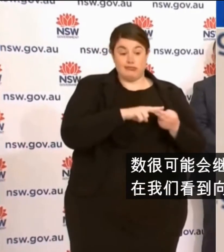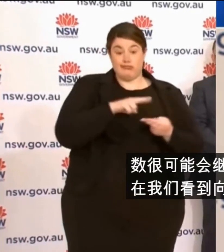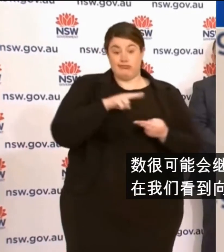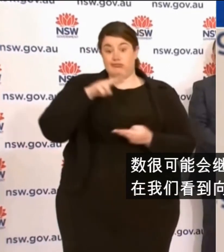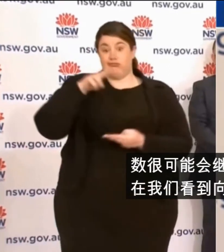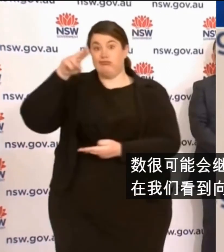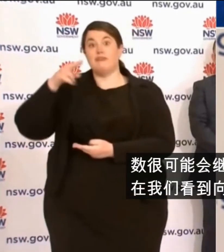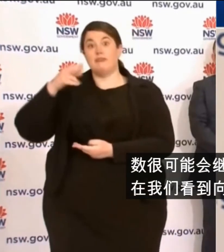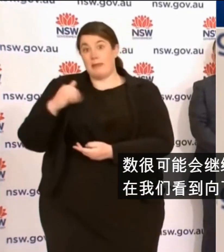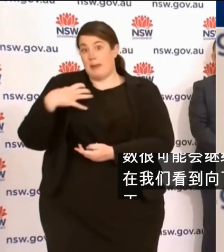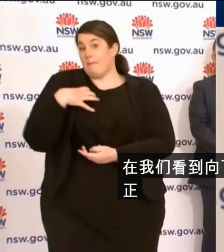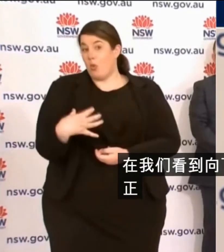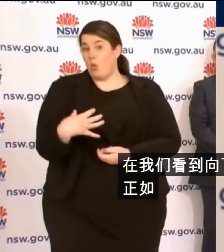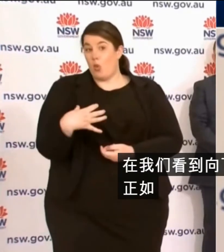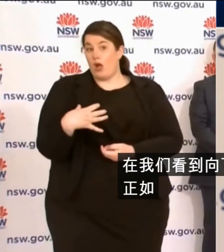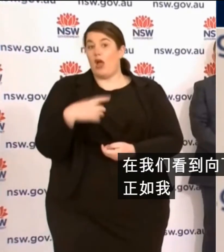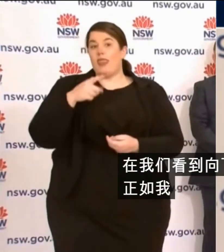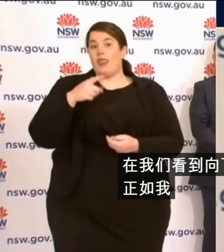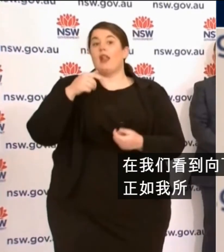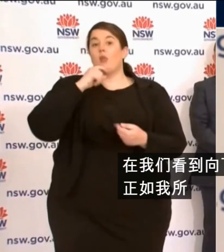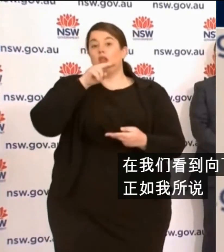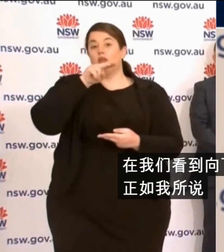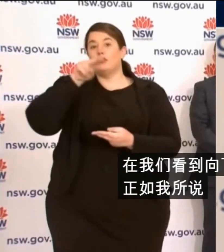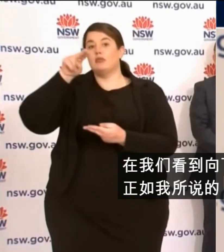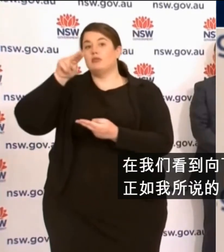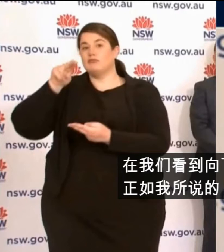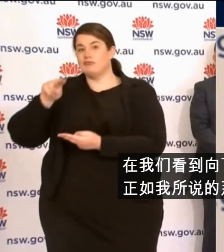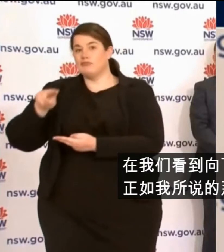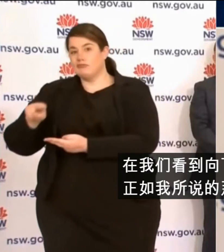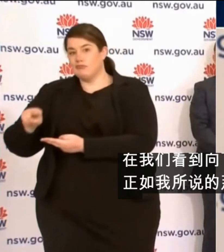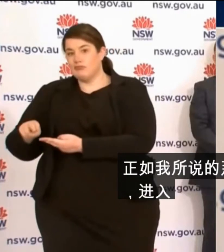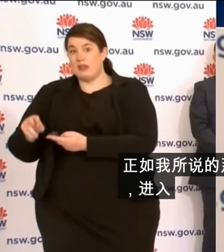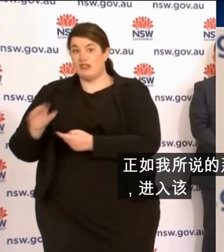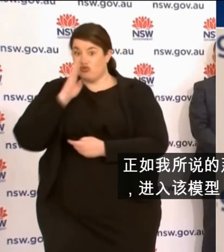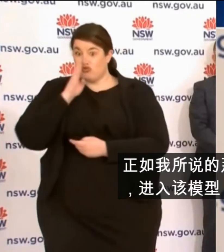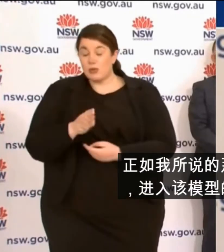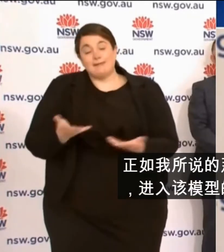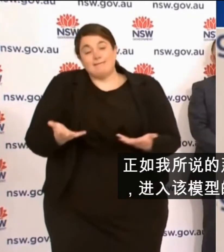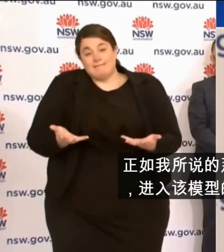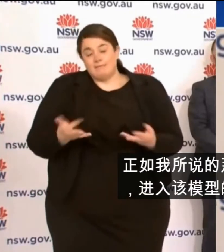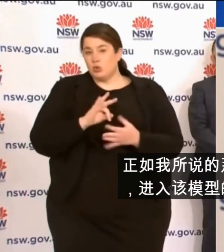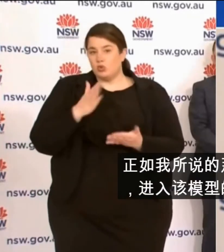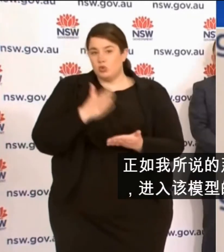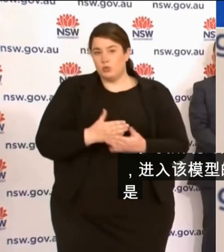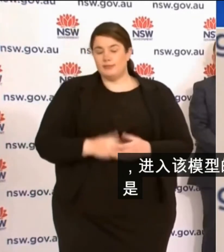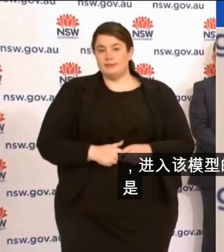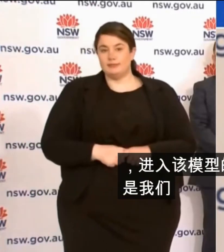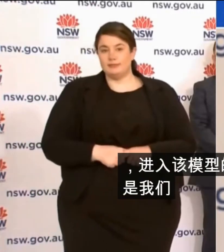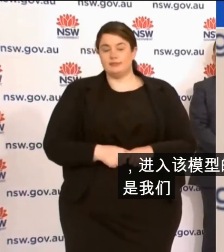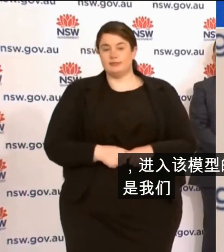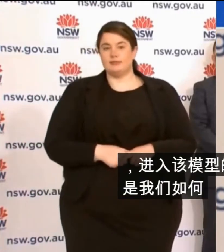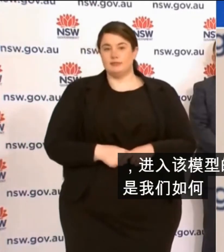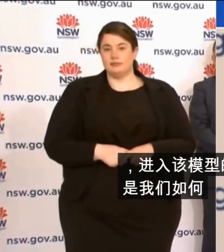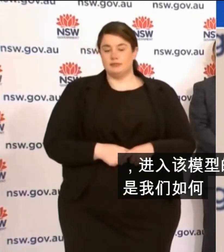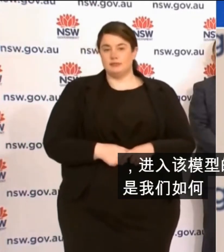before we see the trajectory of downward transmission. As I said, that the factors that go into that model is how